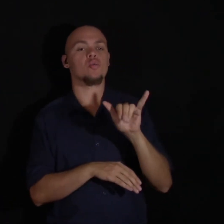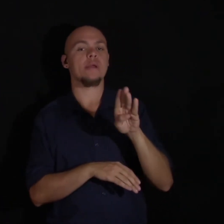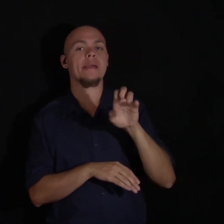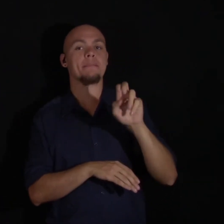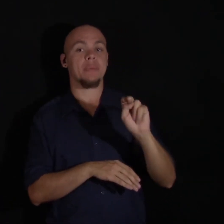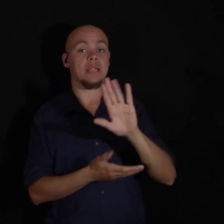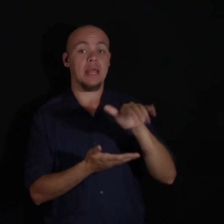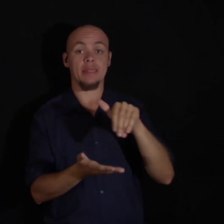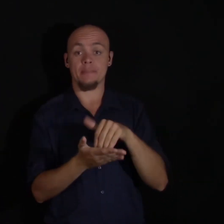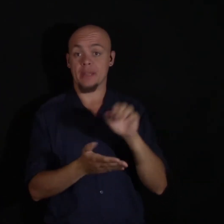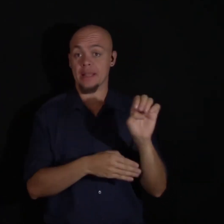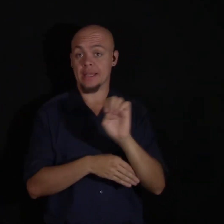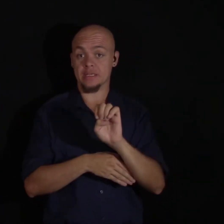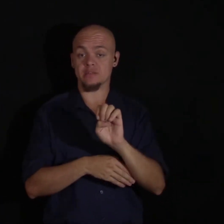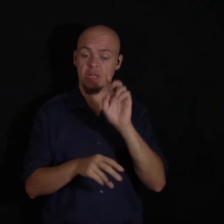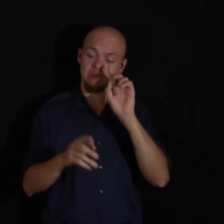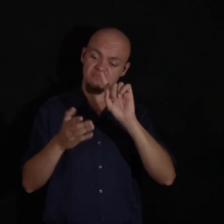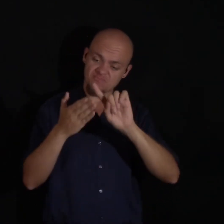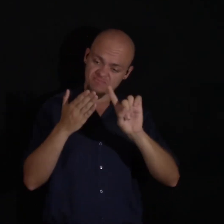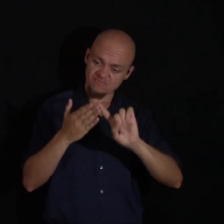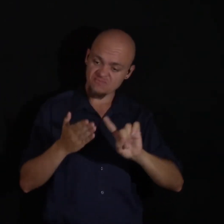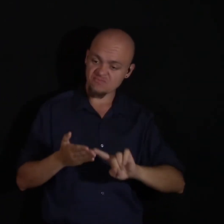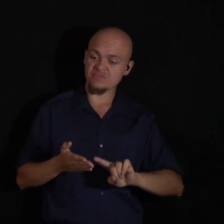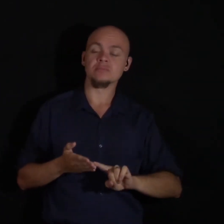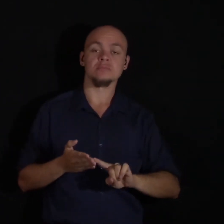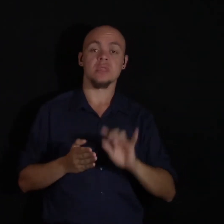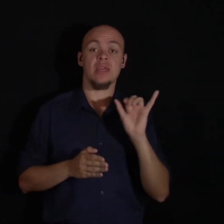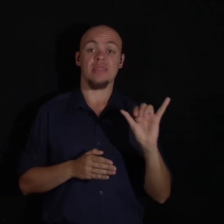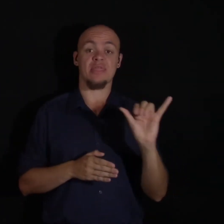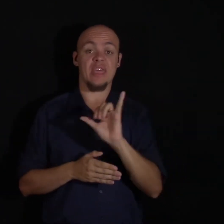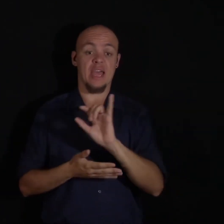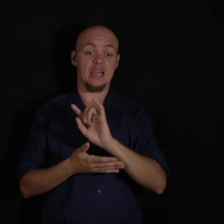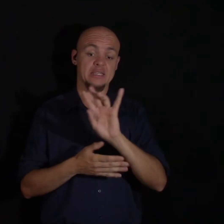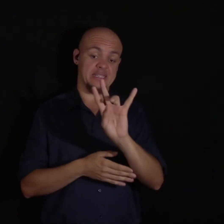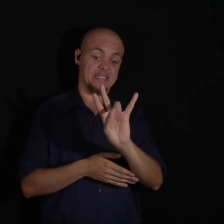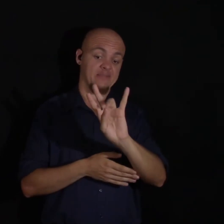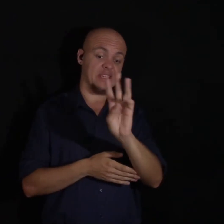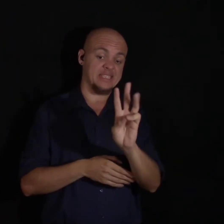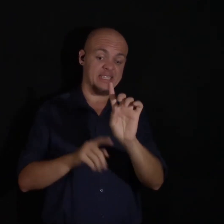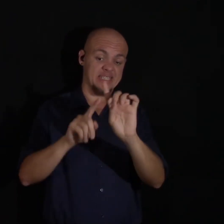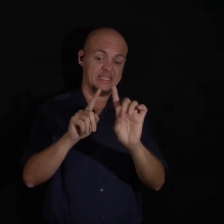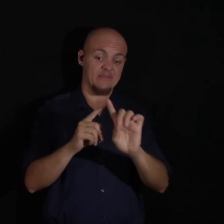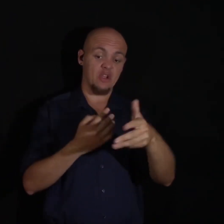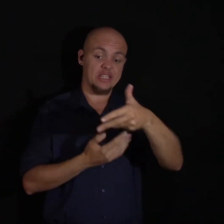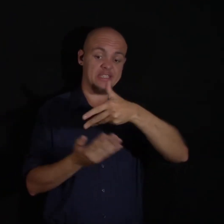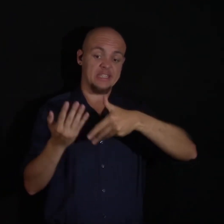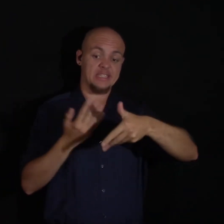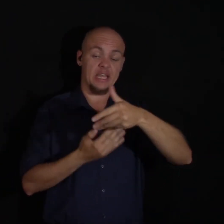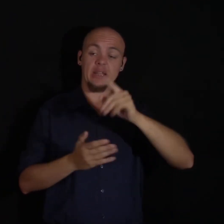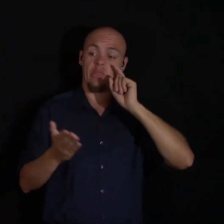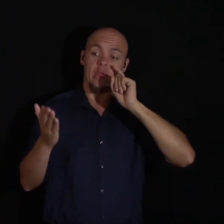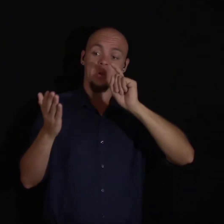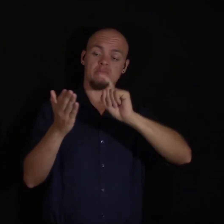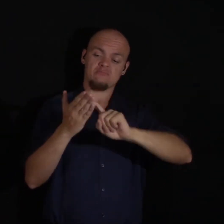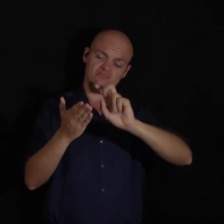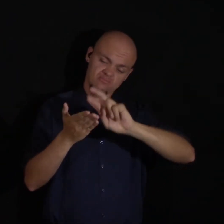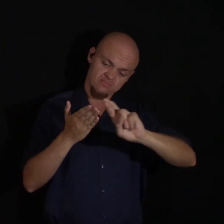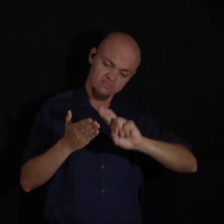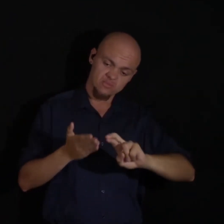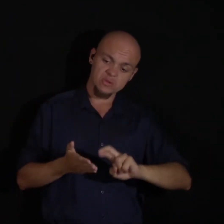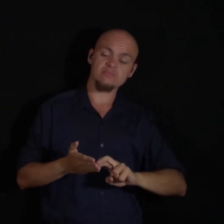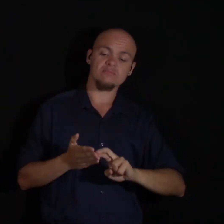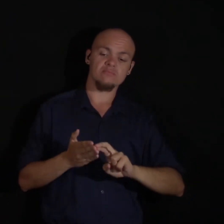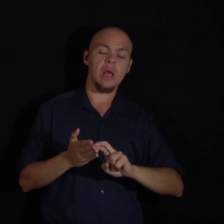of the Middle East. And they found that of those 76 societies that they researched or